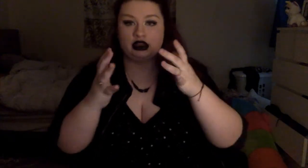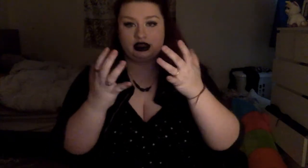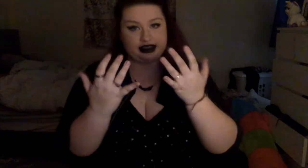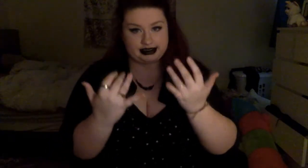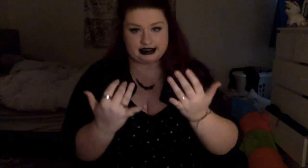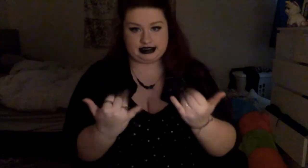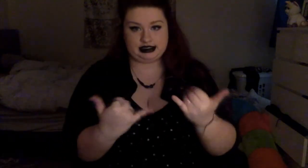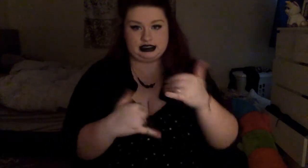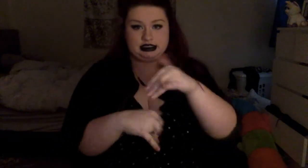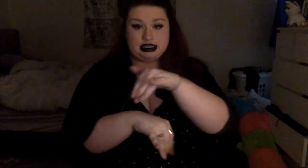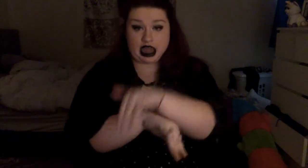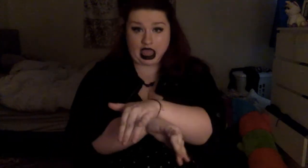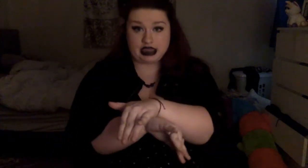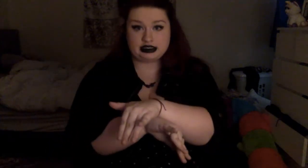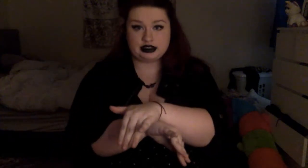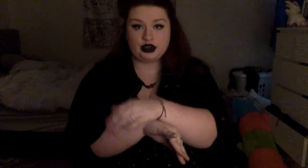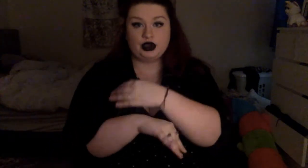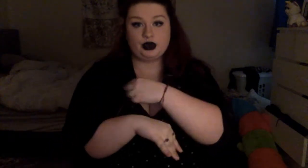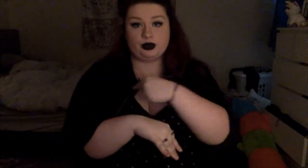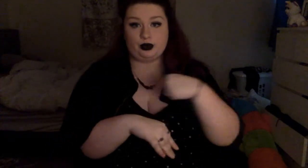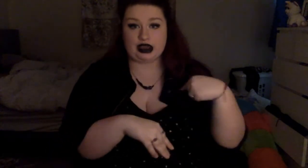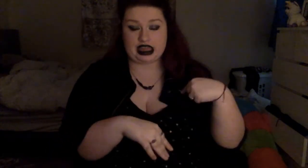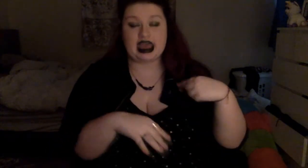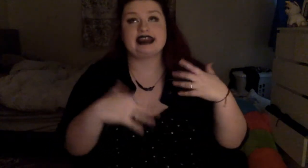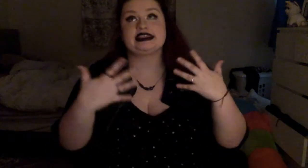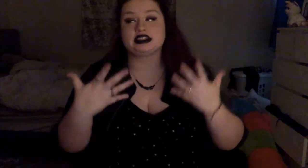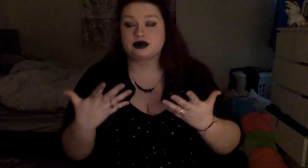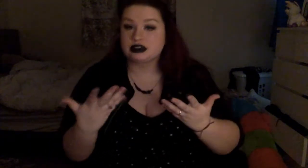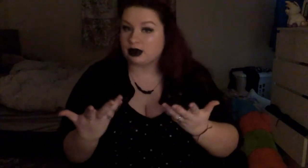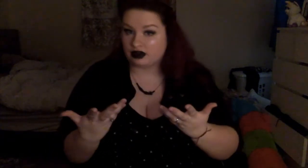then tonight and this one's a